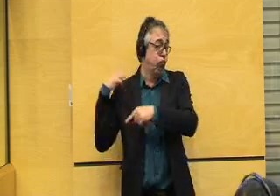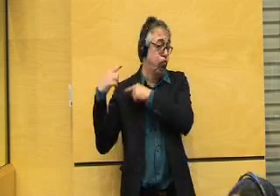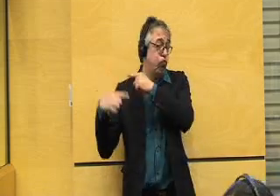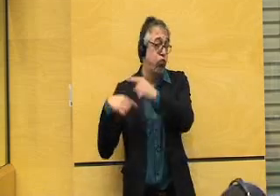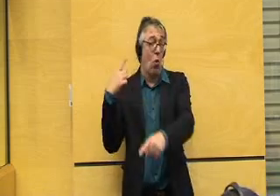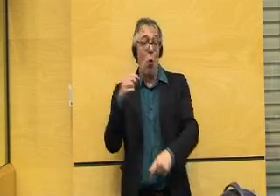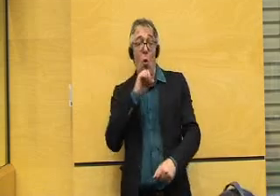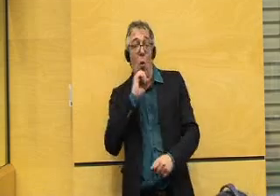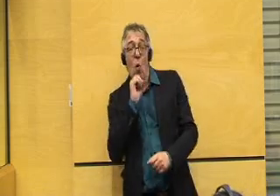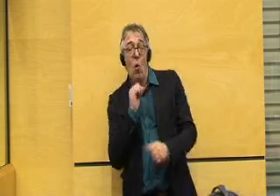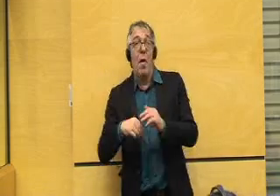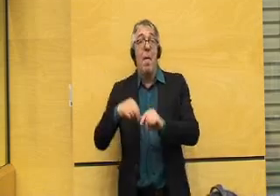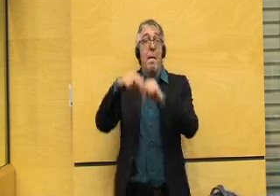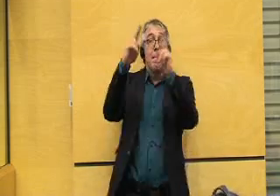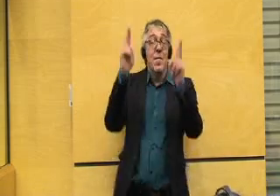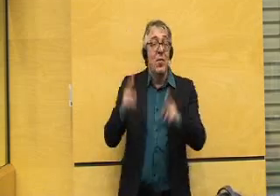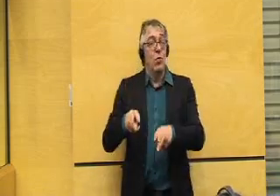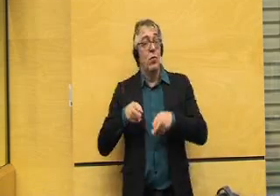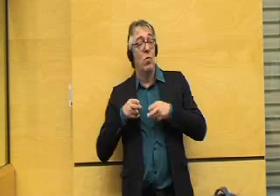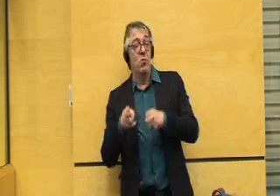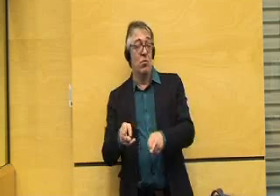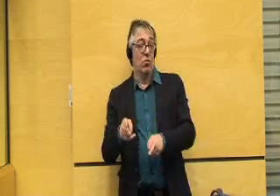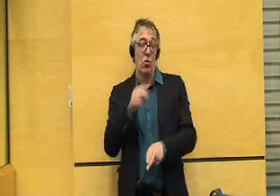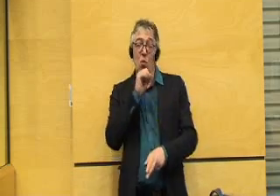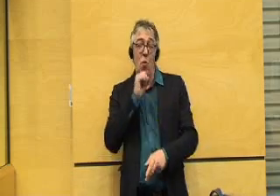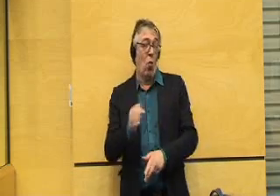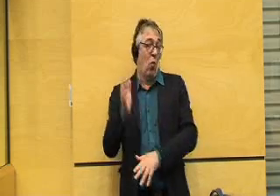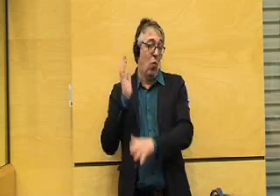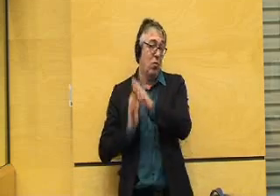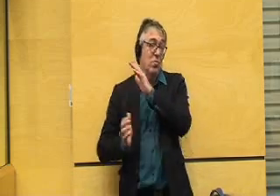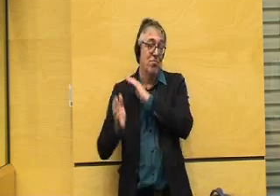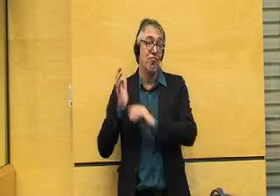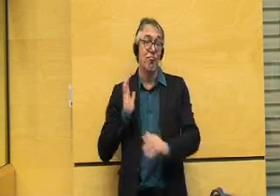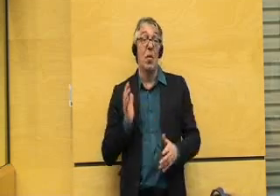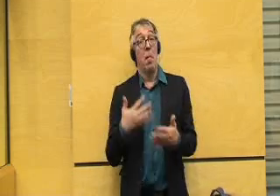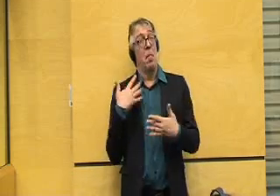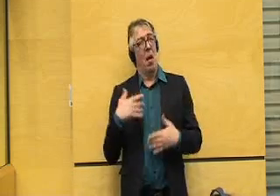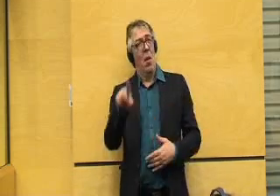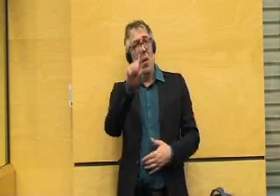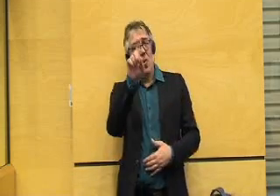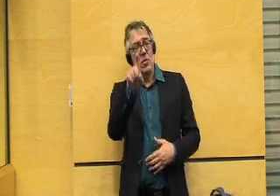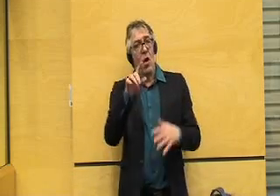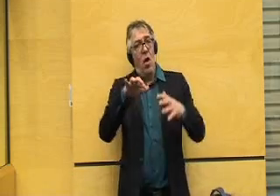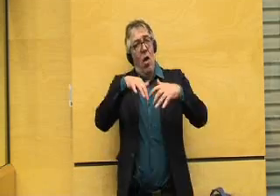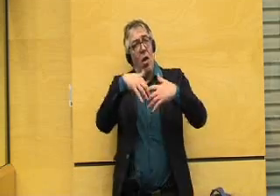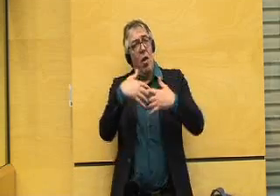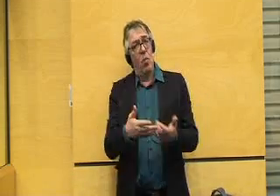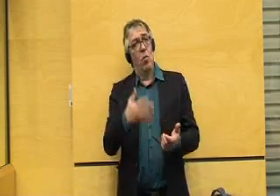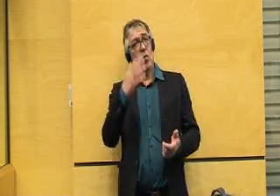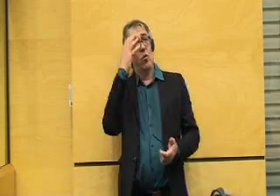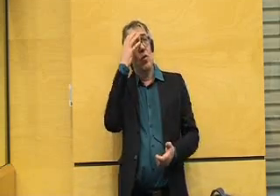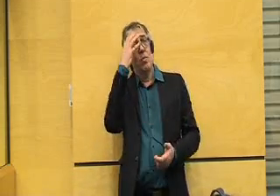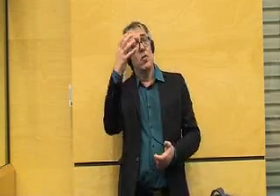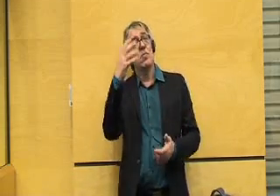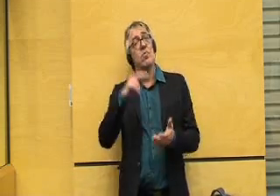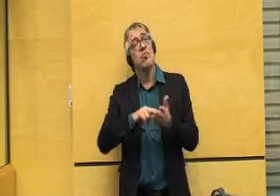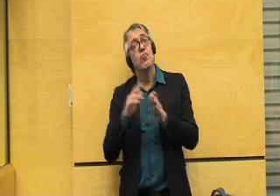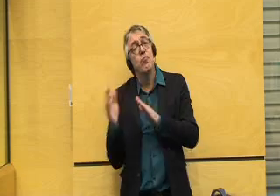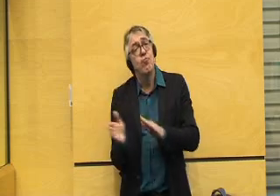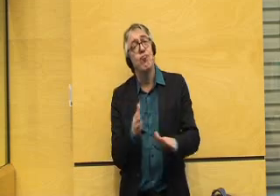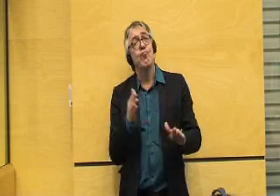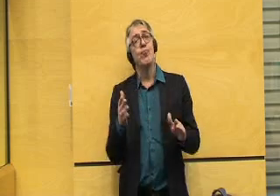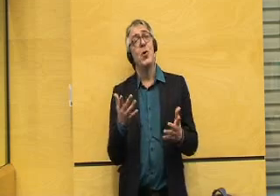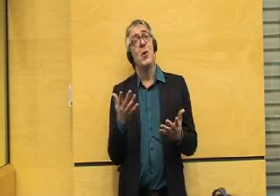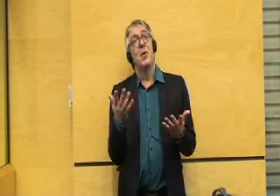structures. And my question here is, what measures is the state party is